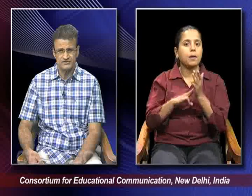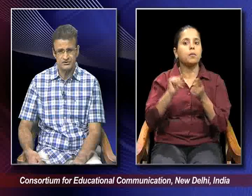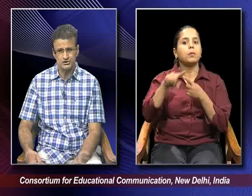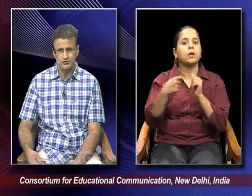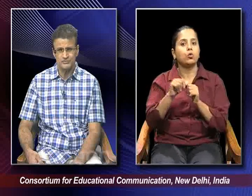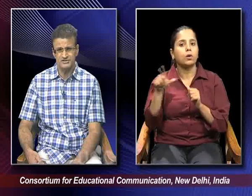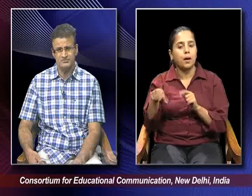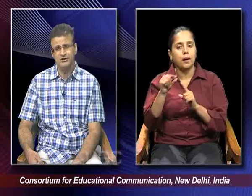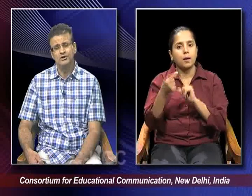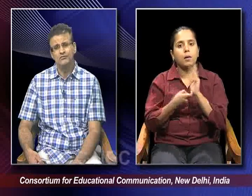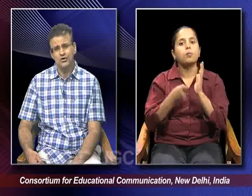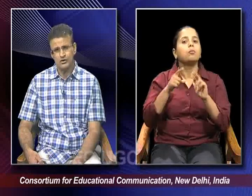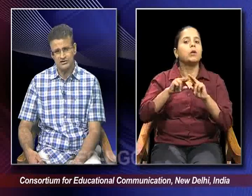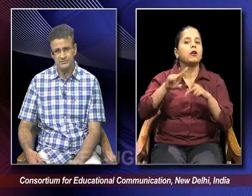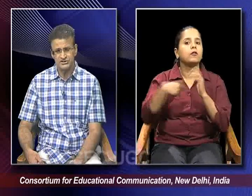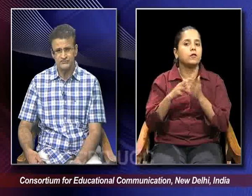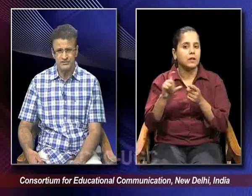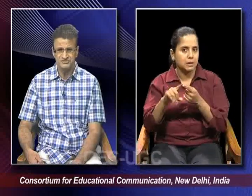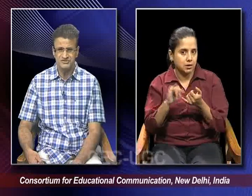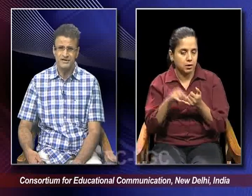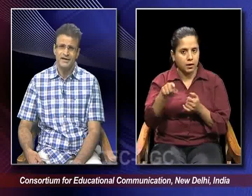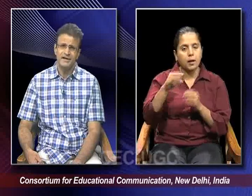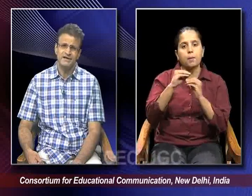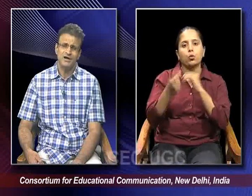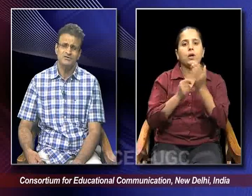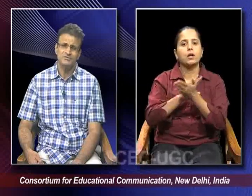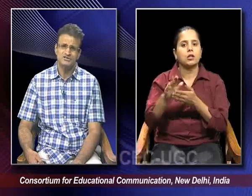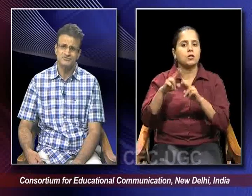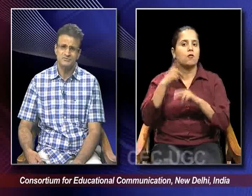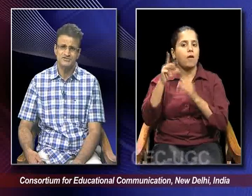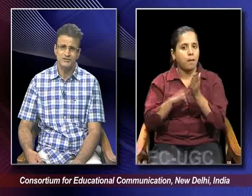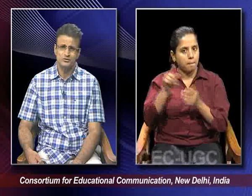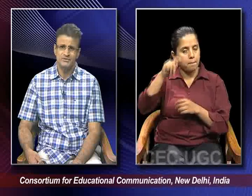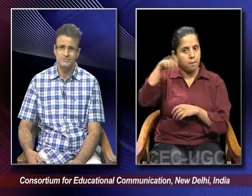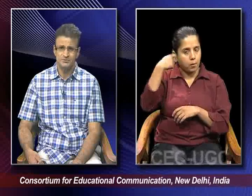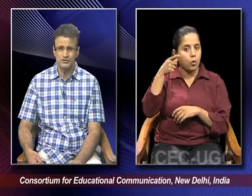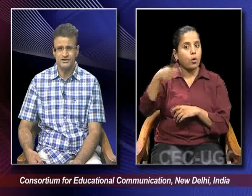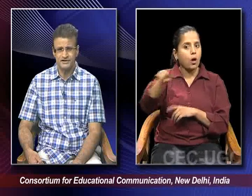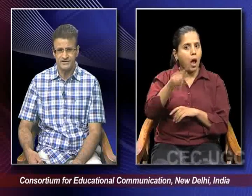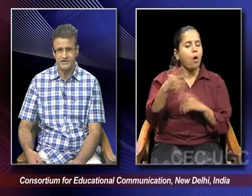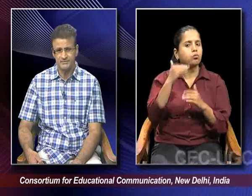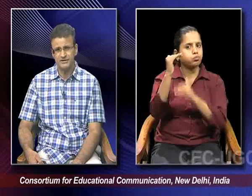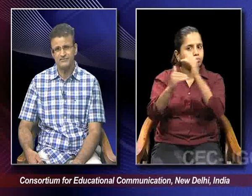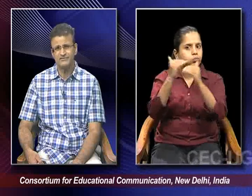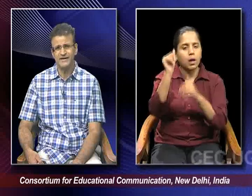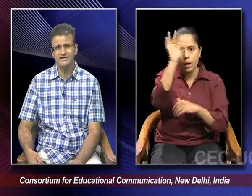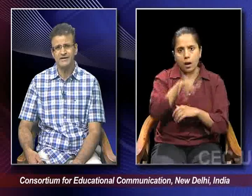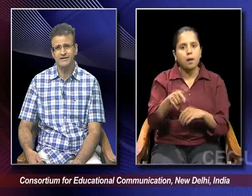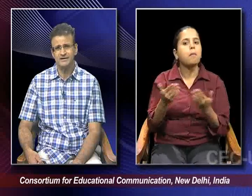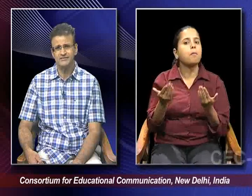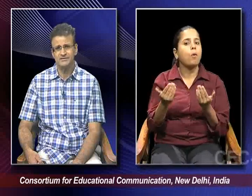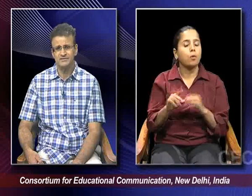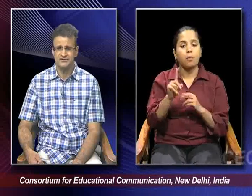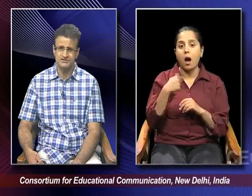which was a euphemism for the British films, and how the British films they could be promoted in India. But we find